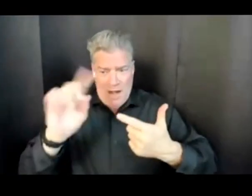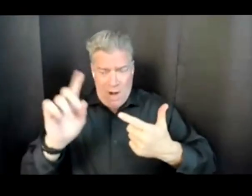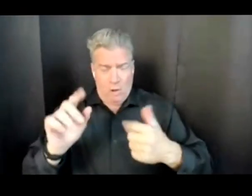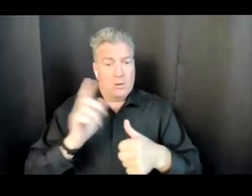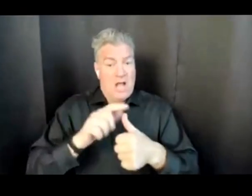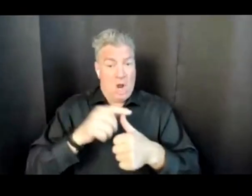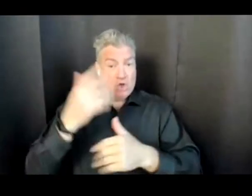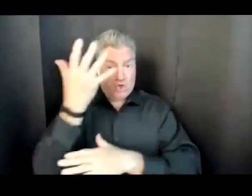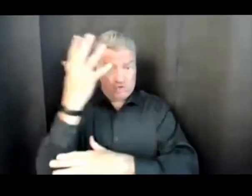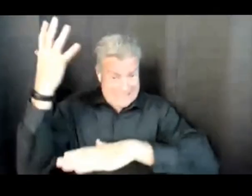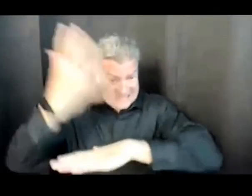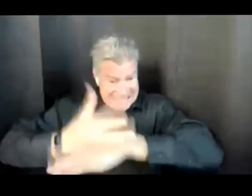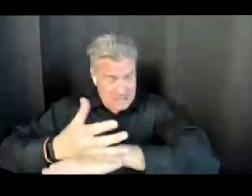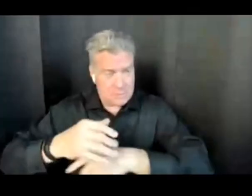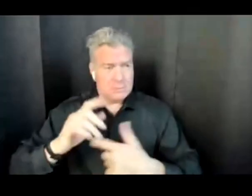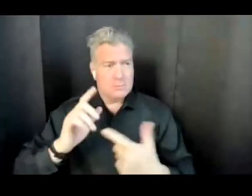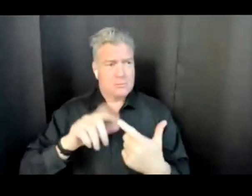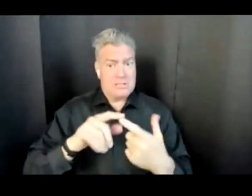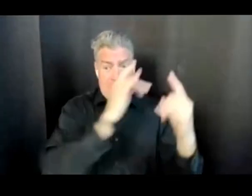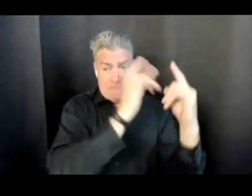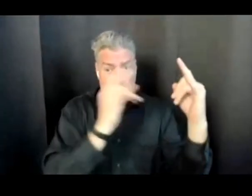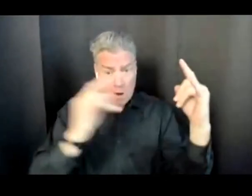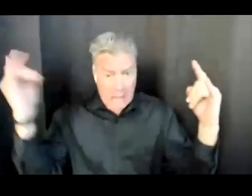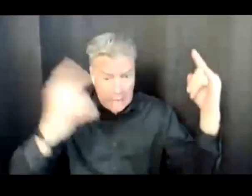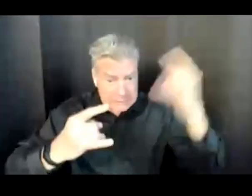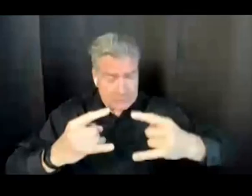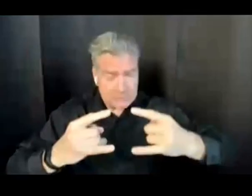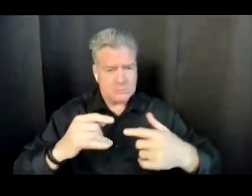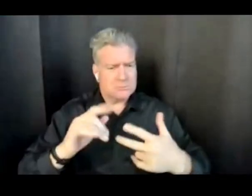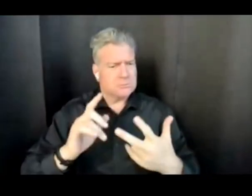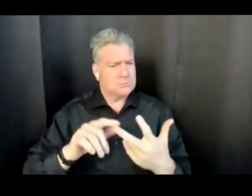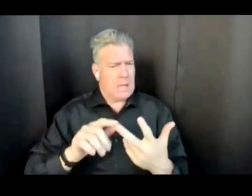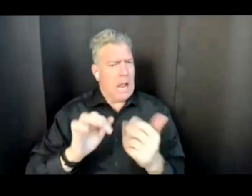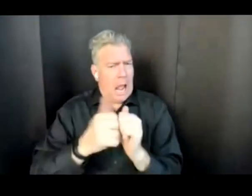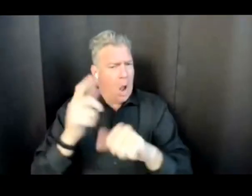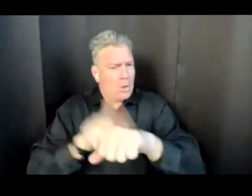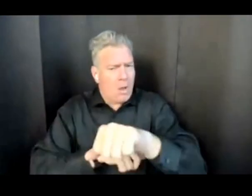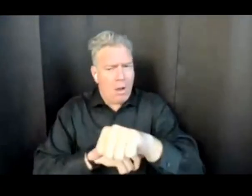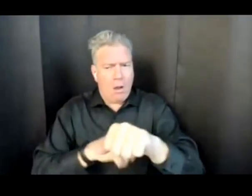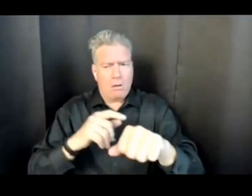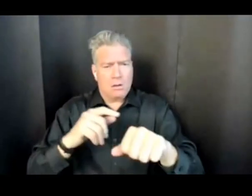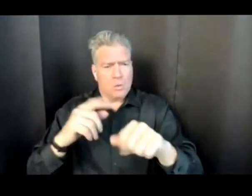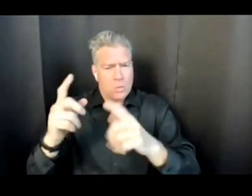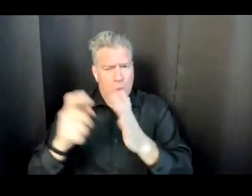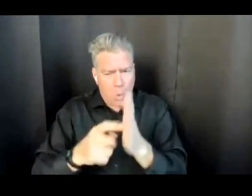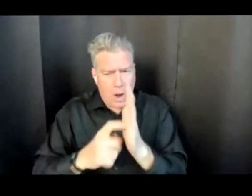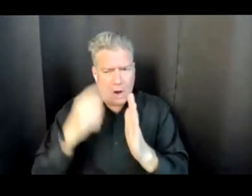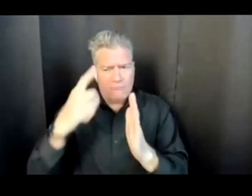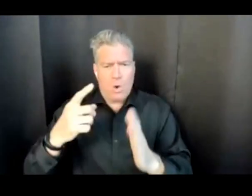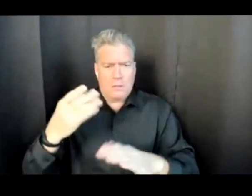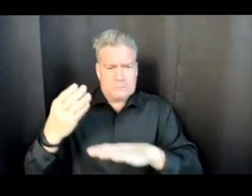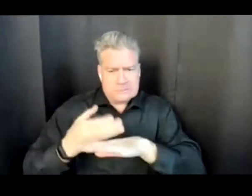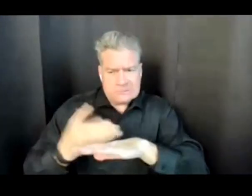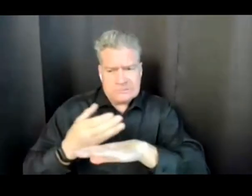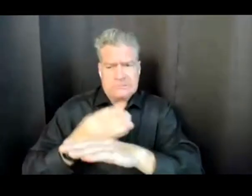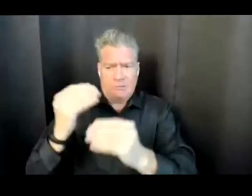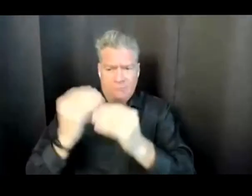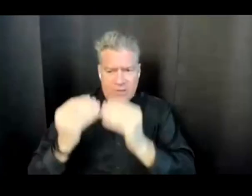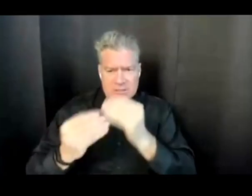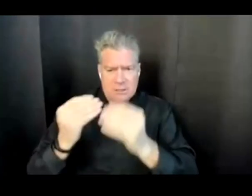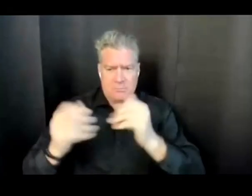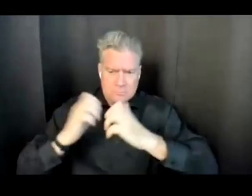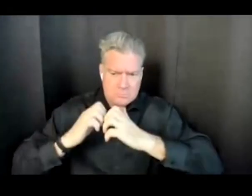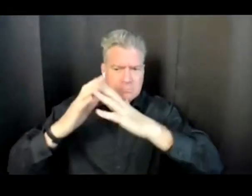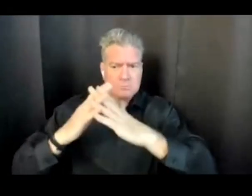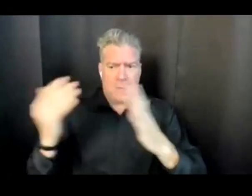lines? How long will it take to restore and work through this damage? Well, if you want to talk a little bit about where